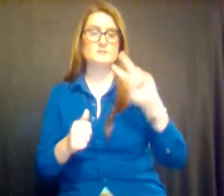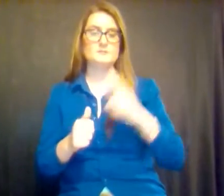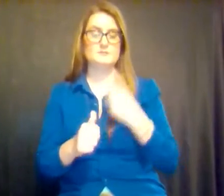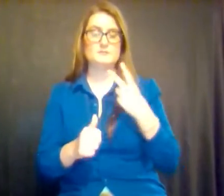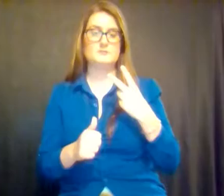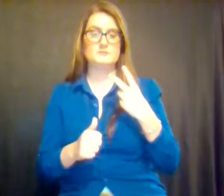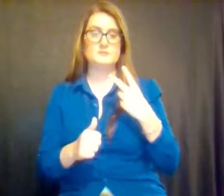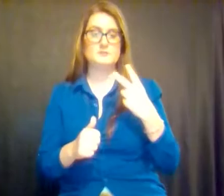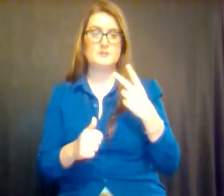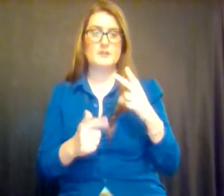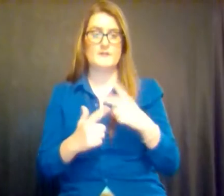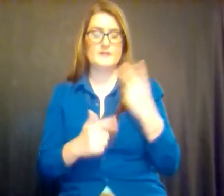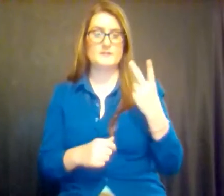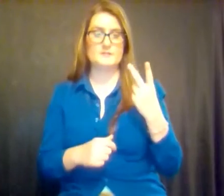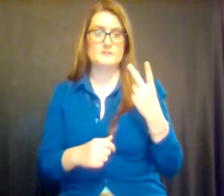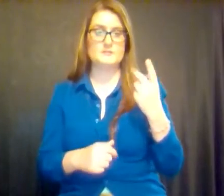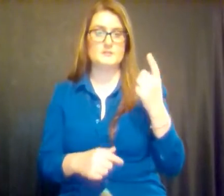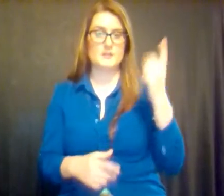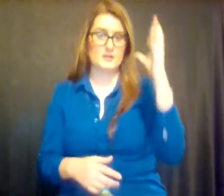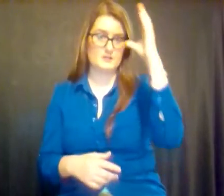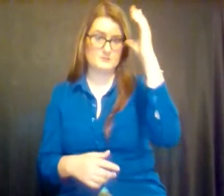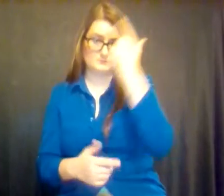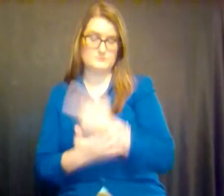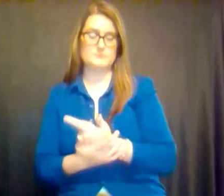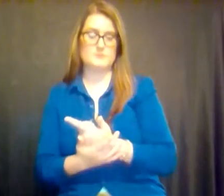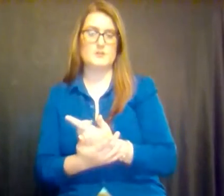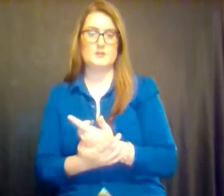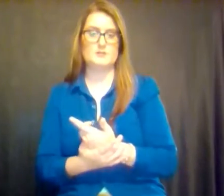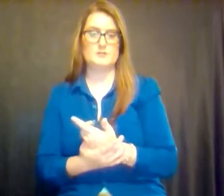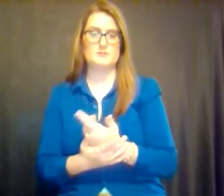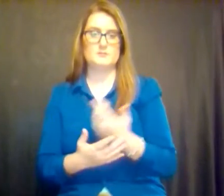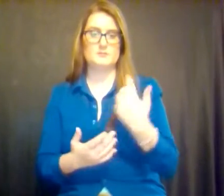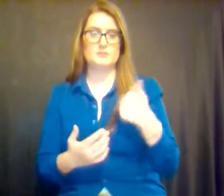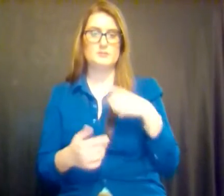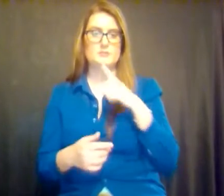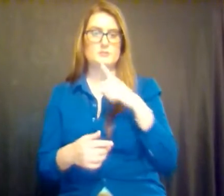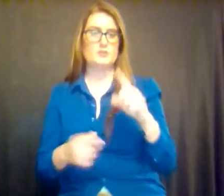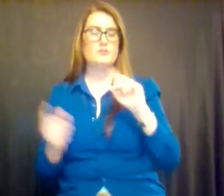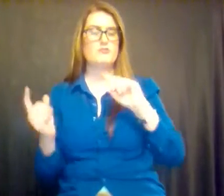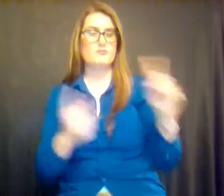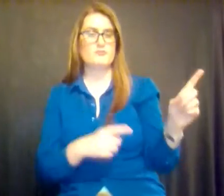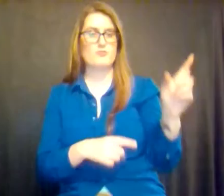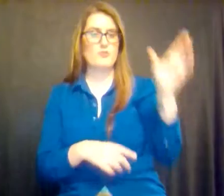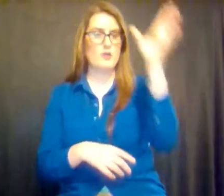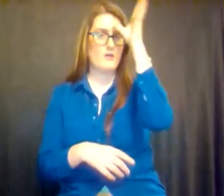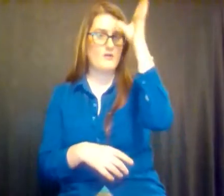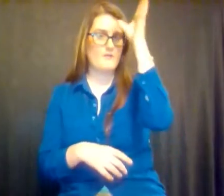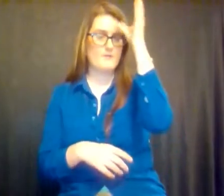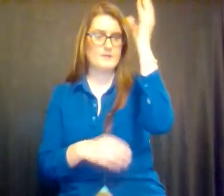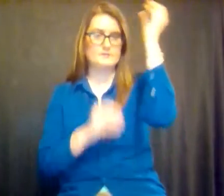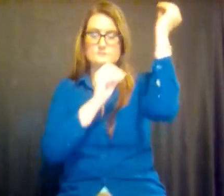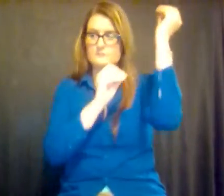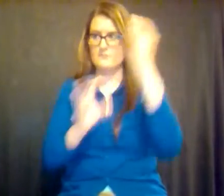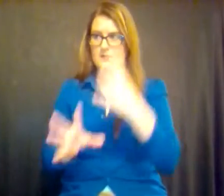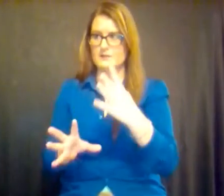and ask him to give you his special blessing. But mother, Jacob protested, father wants to give his blessing to Esau. He won't give